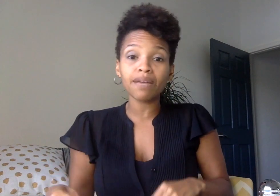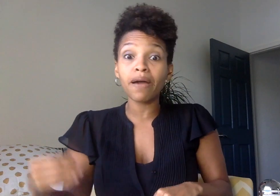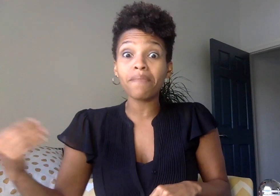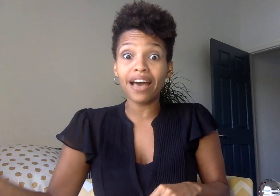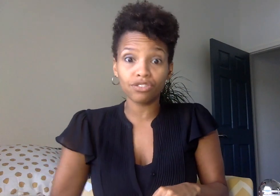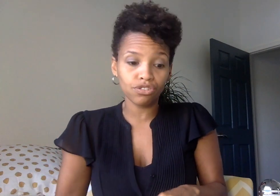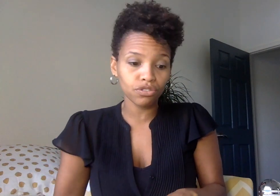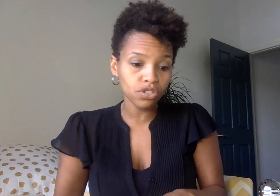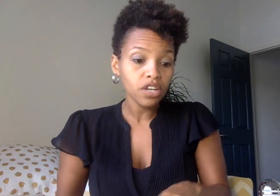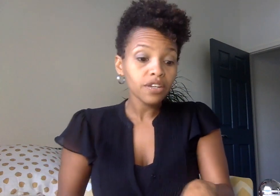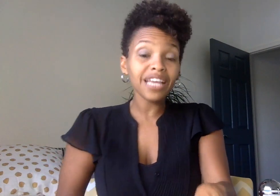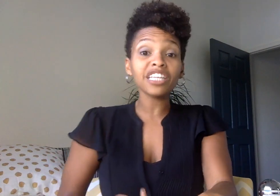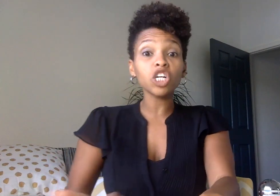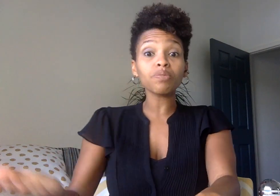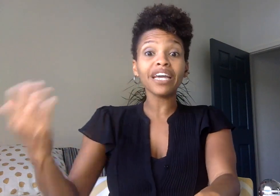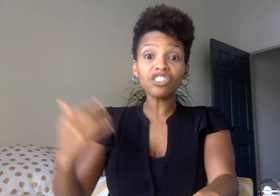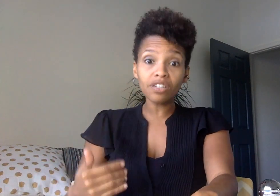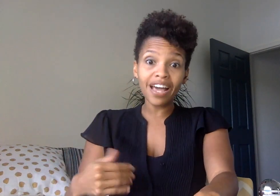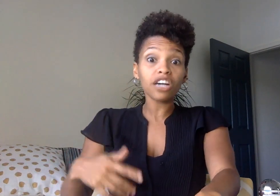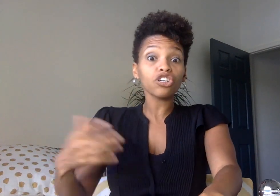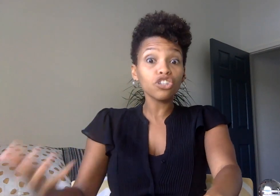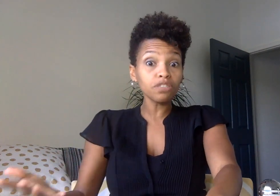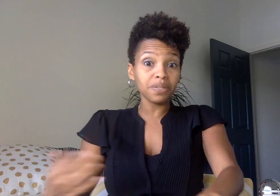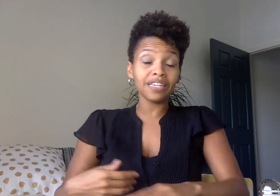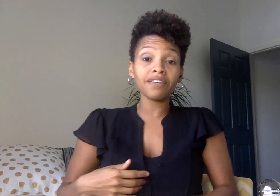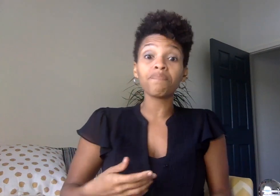my master's. And the interpretation of that could be,